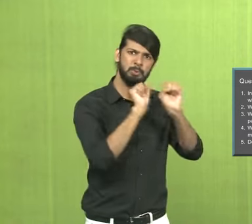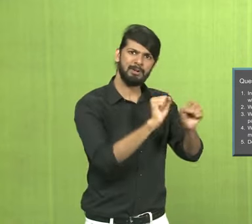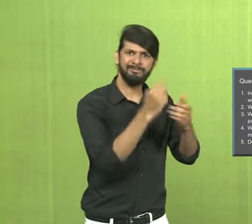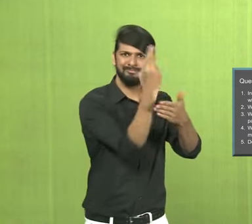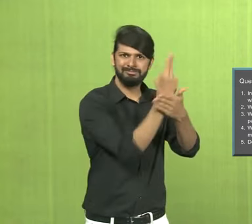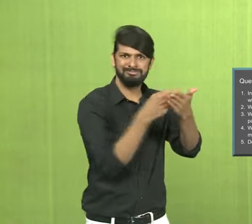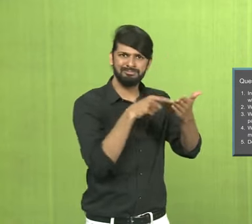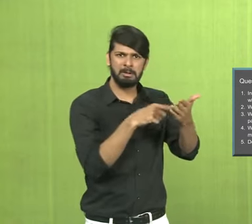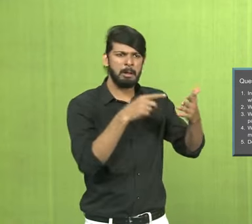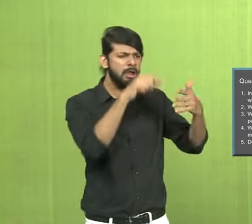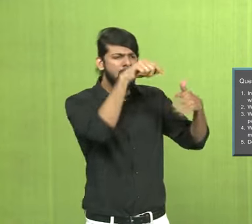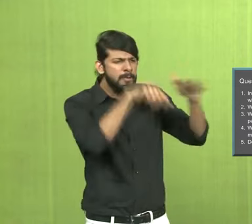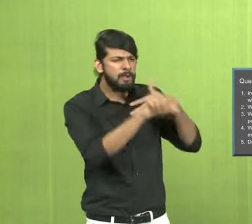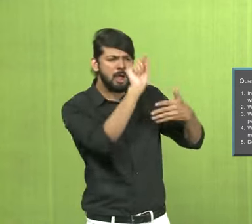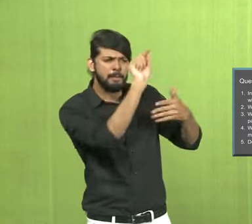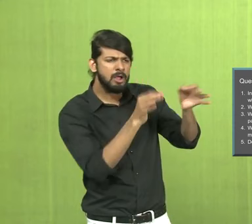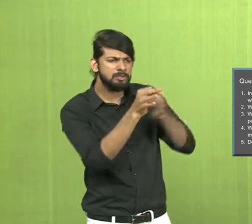describe a typical Pithora painting.